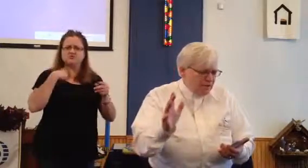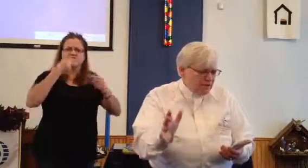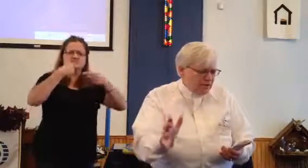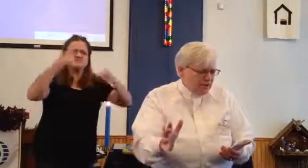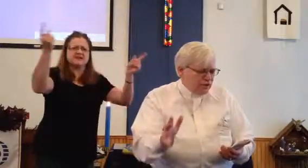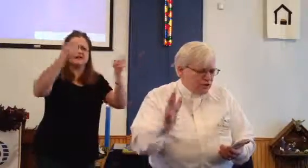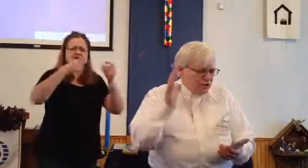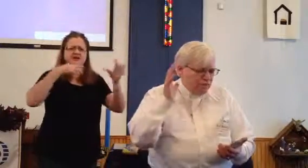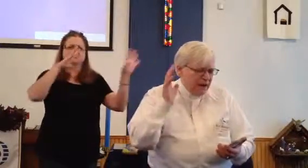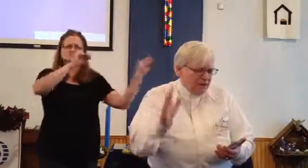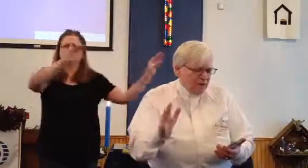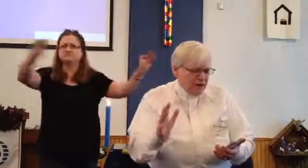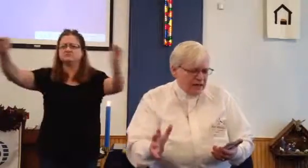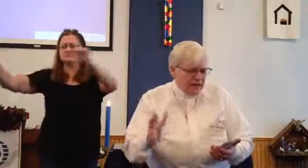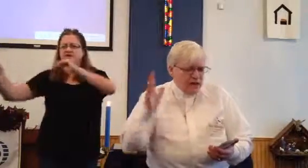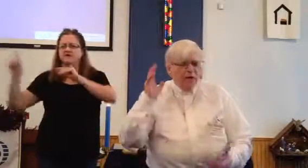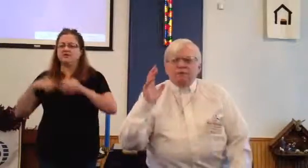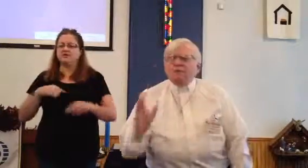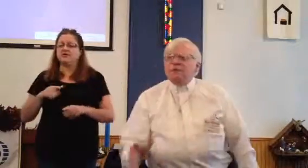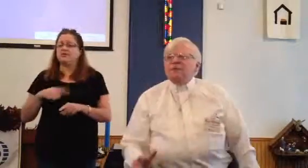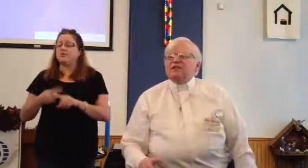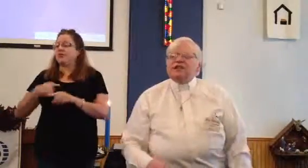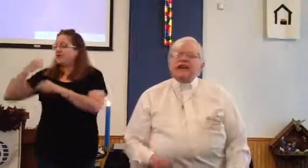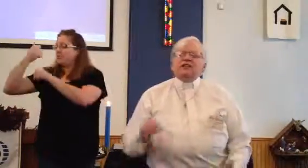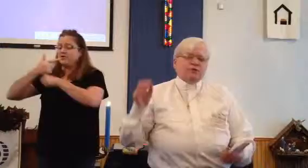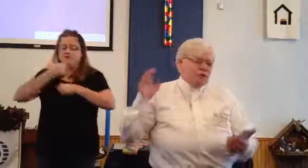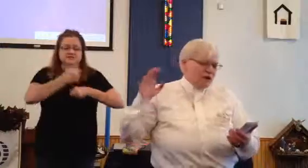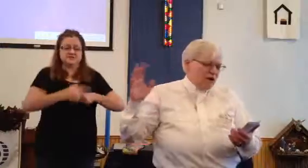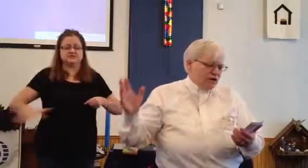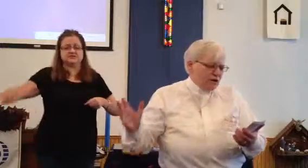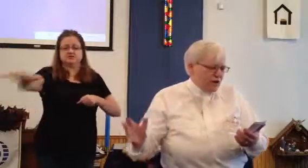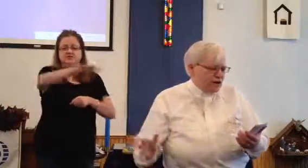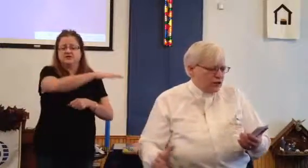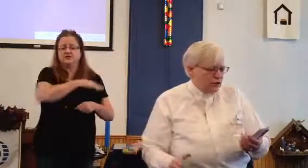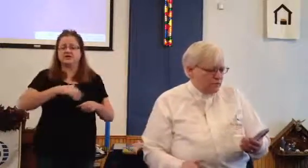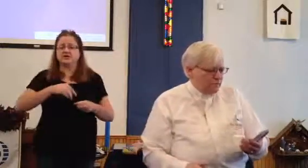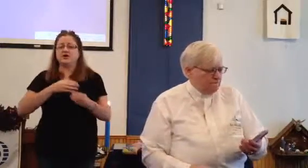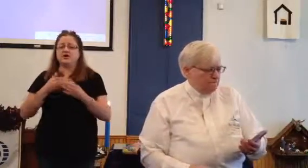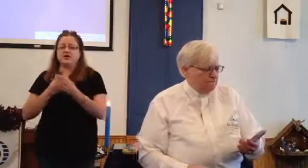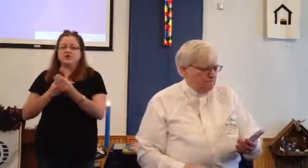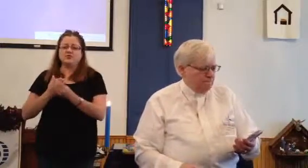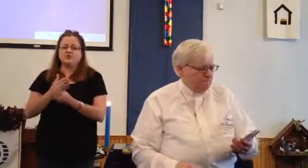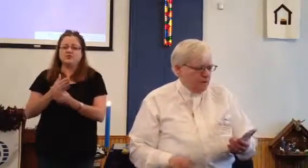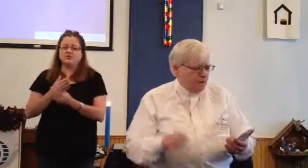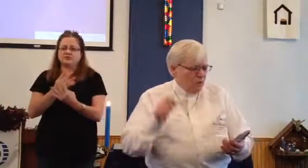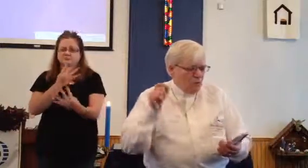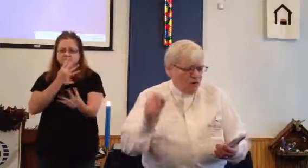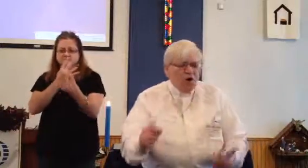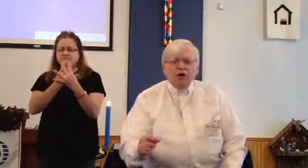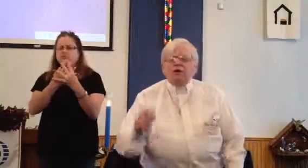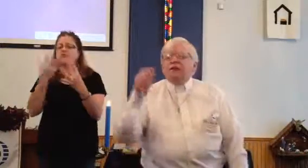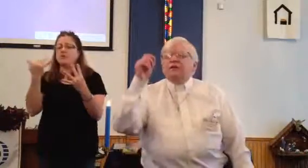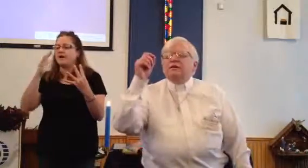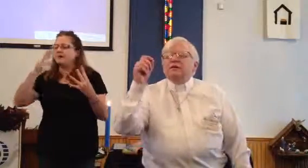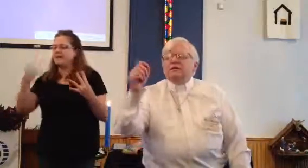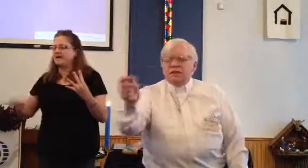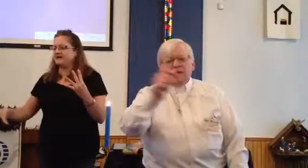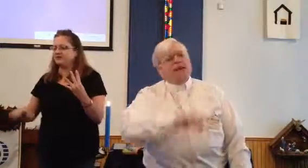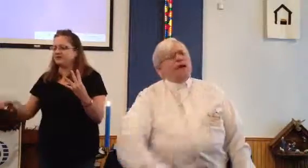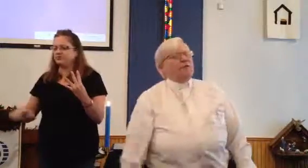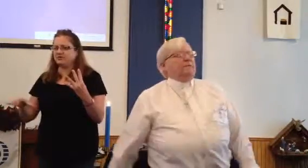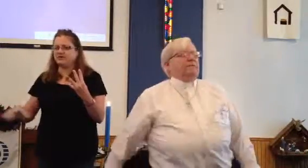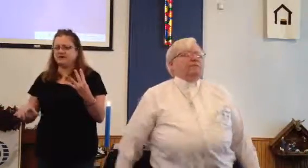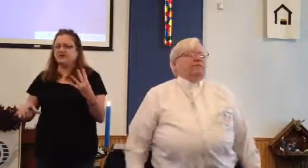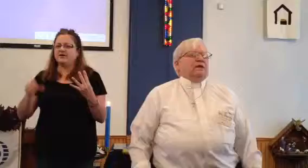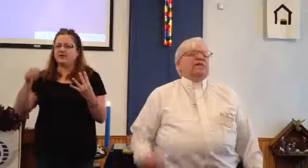When our brothers and sisters who have paid the price for their mistakes through incarceration, we're called to